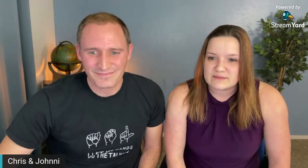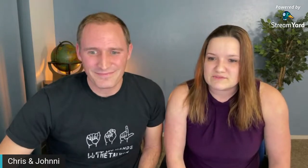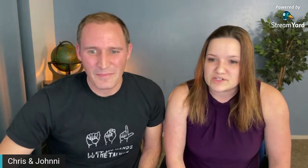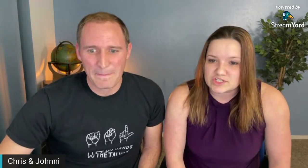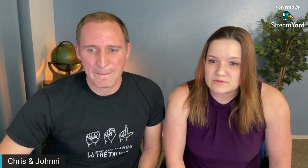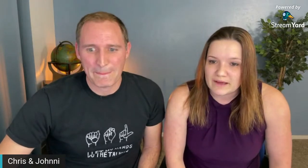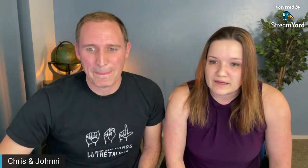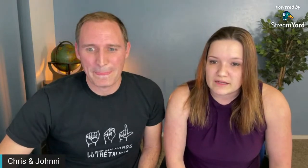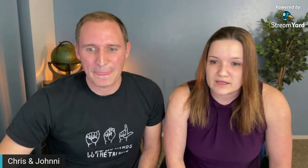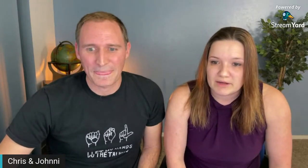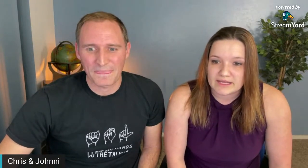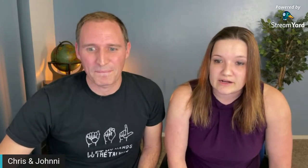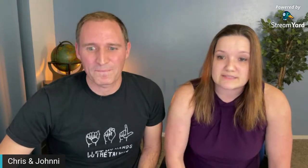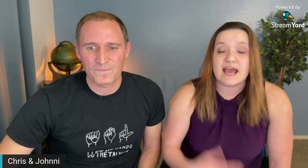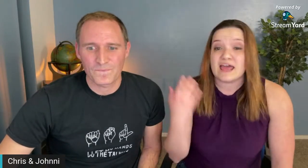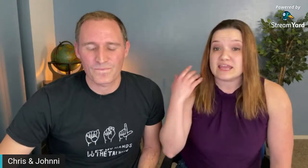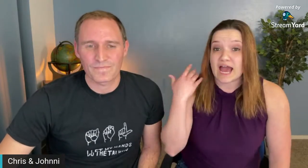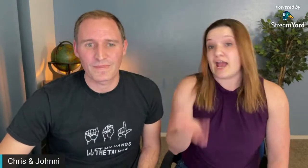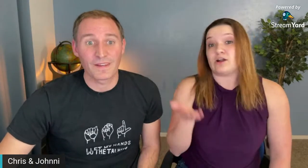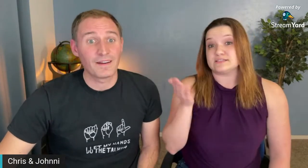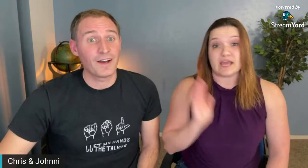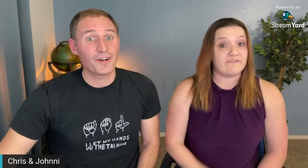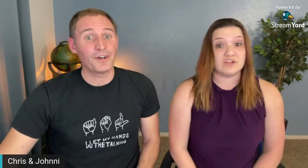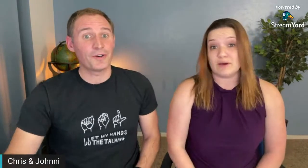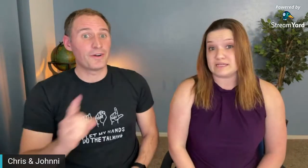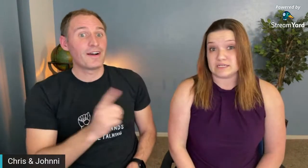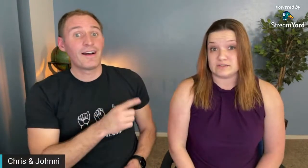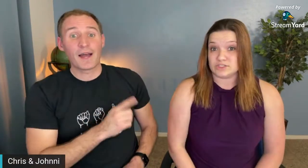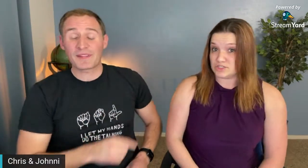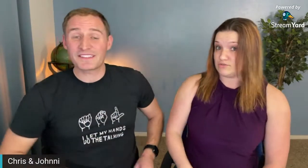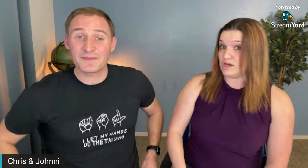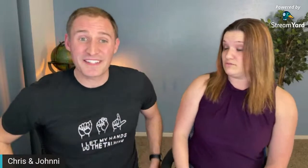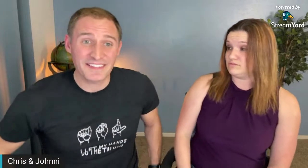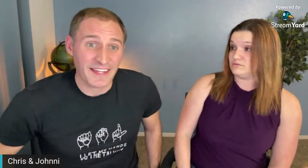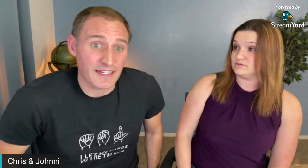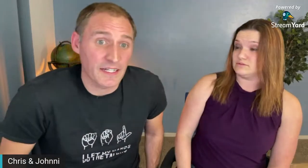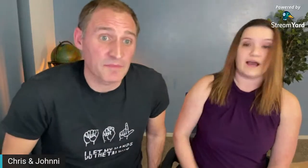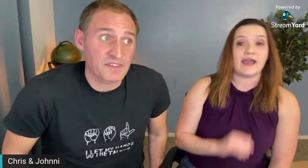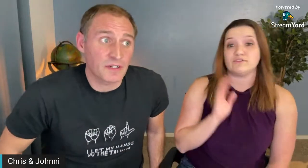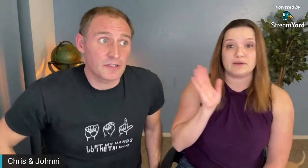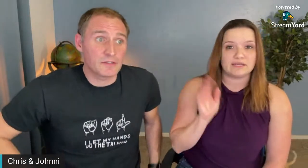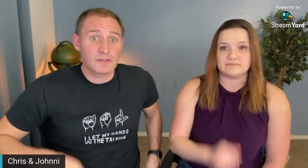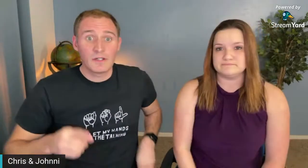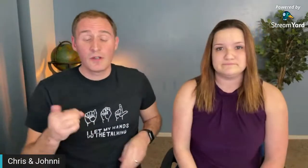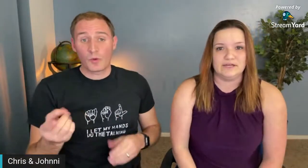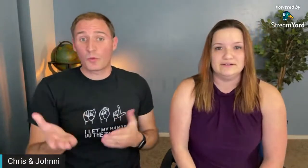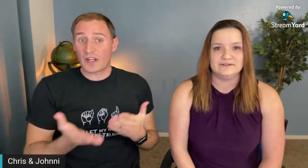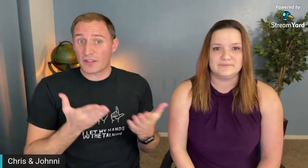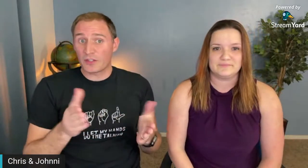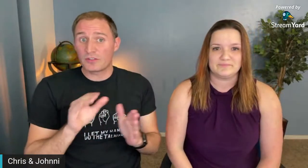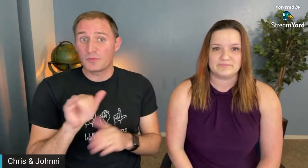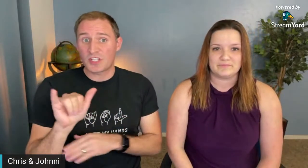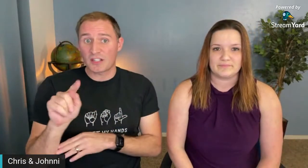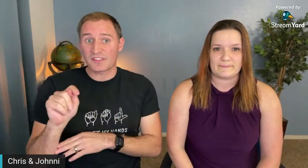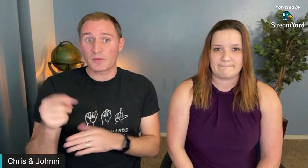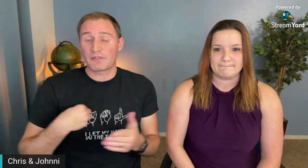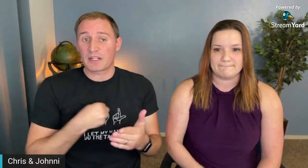names for Joe Biden and Kamala Harris? I honestly have no idea. I'm glad somebody said that. I have no idea. One of the YouTube channels that we